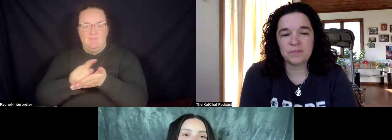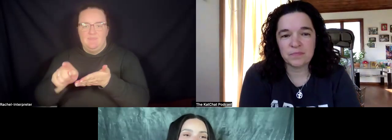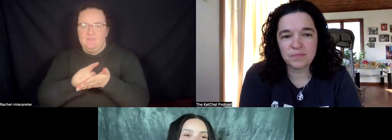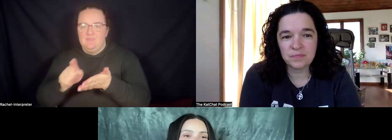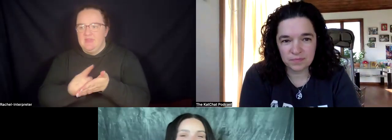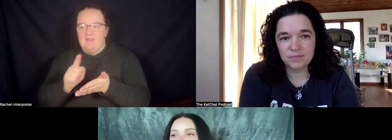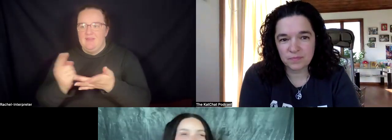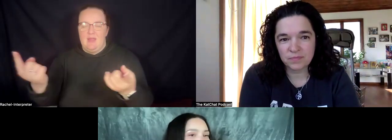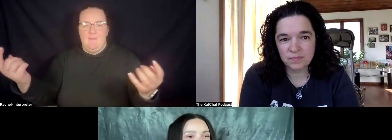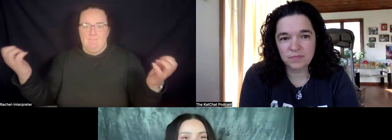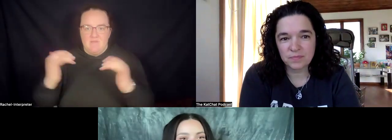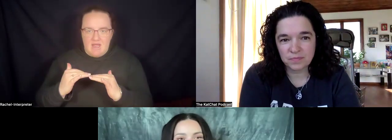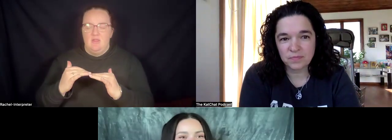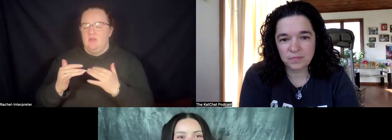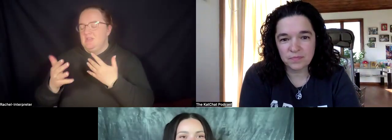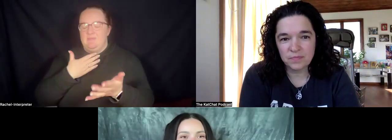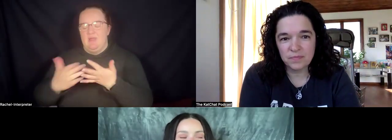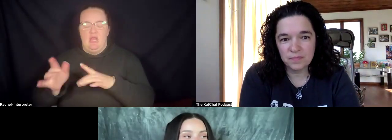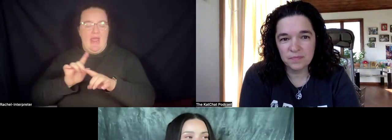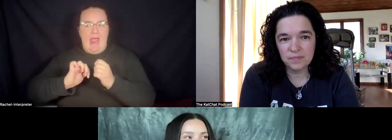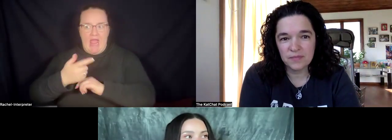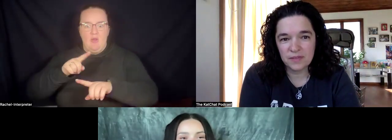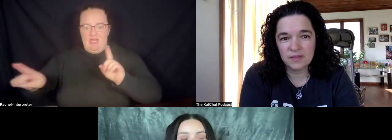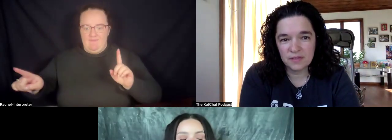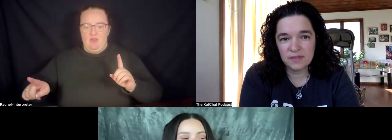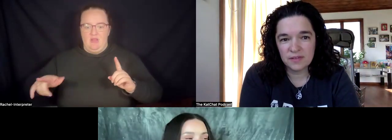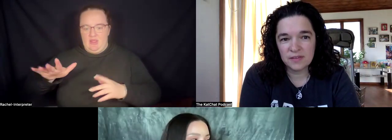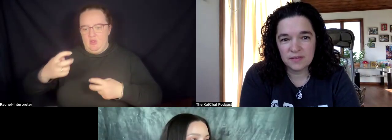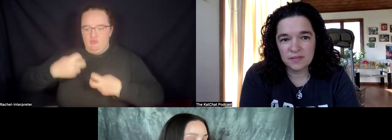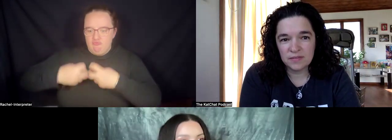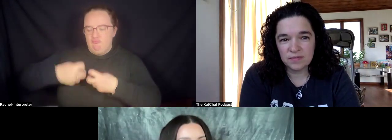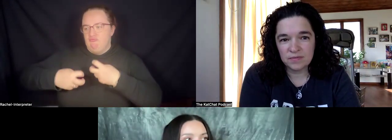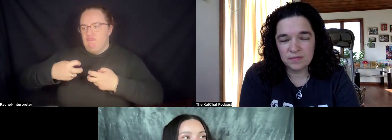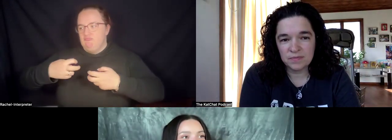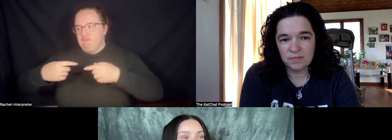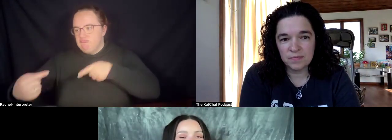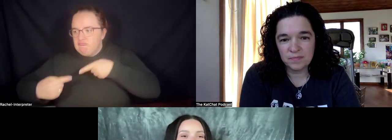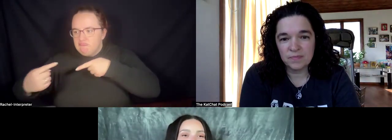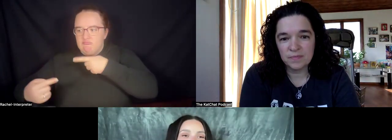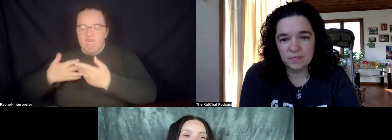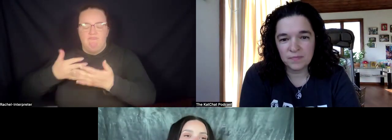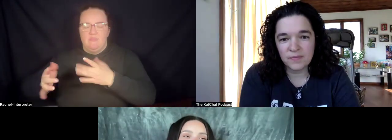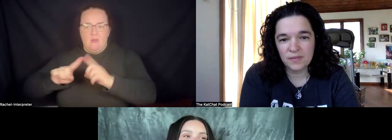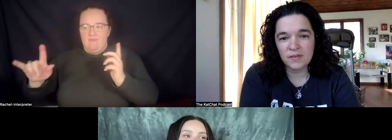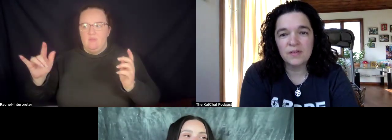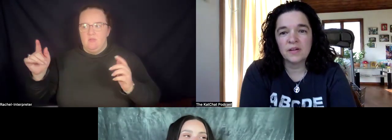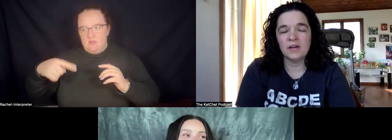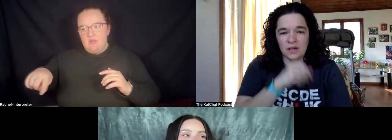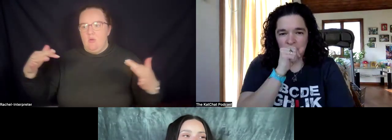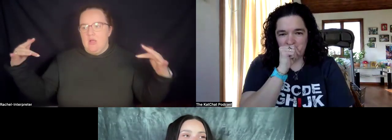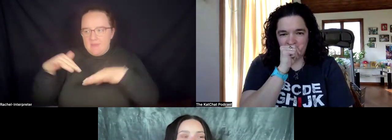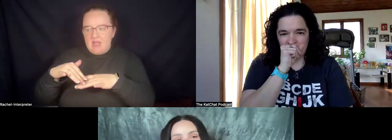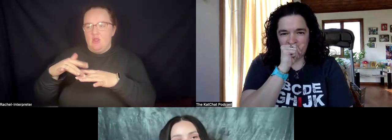come together, and no matter how different they were and what troubles and struggles they were going through, they could all come together